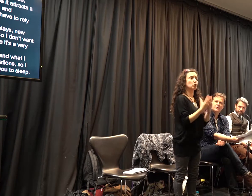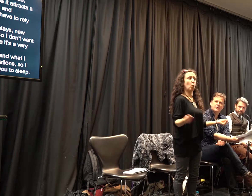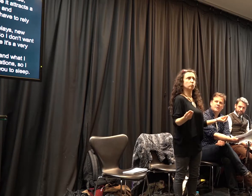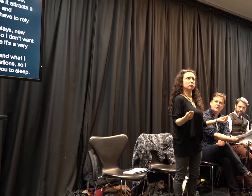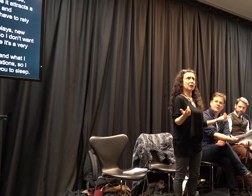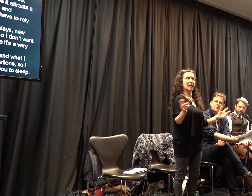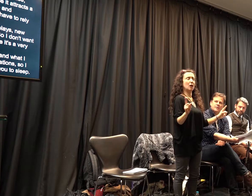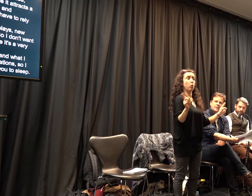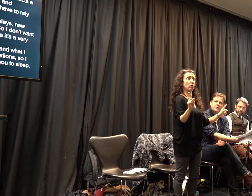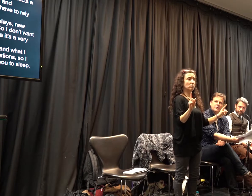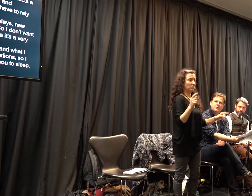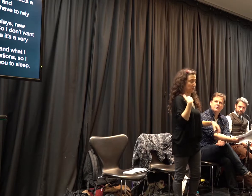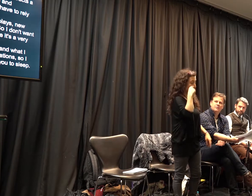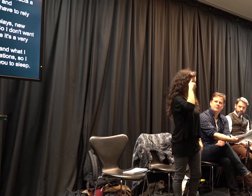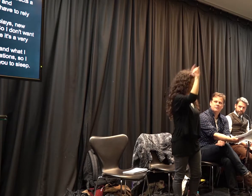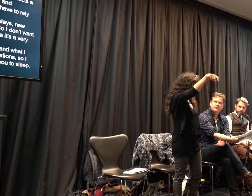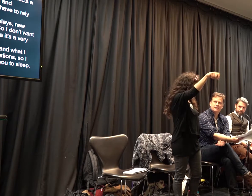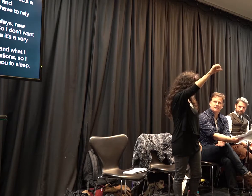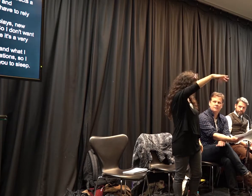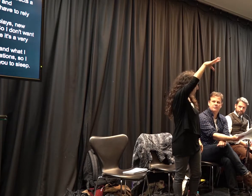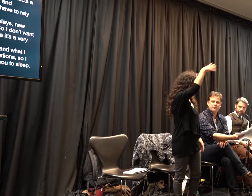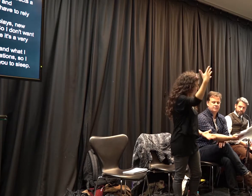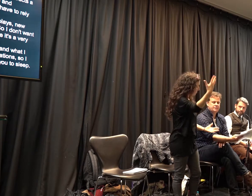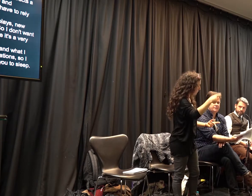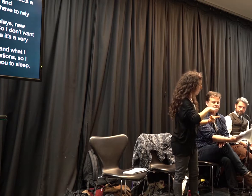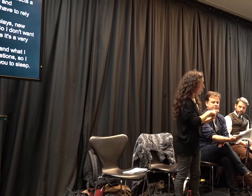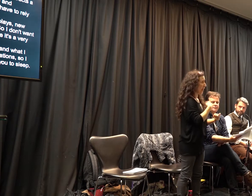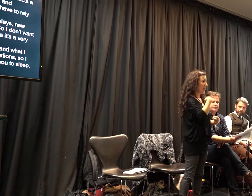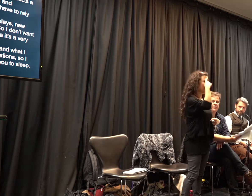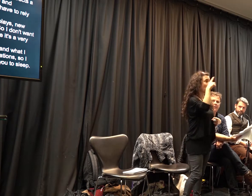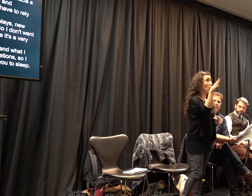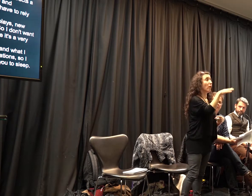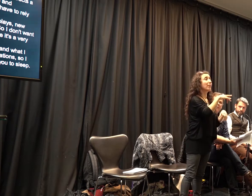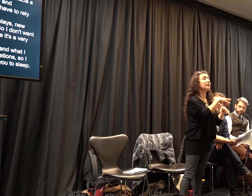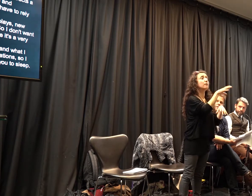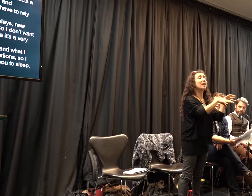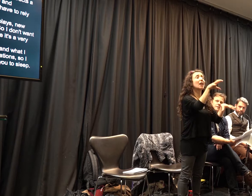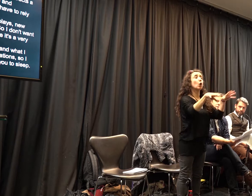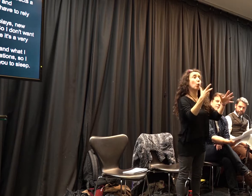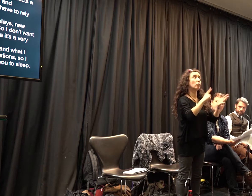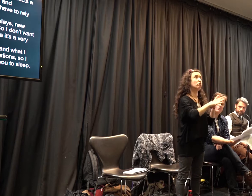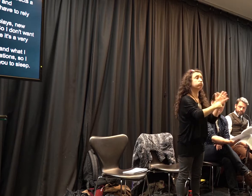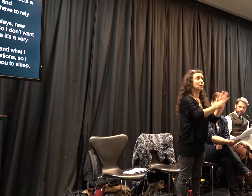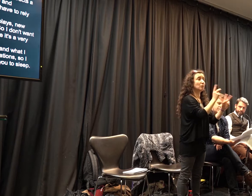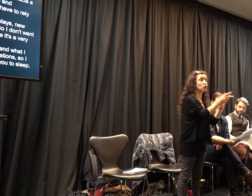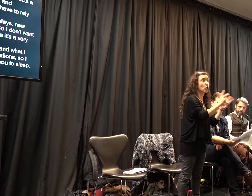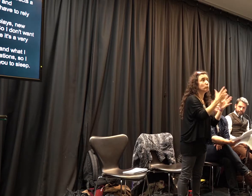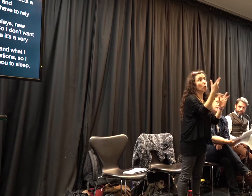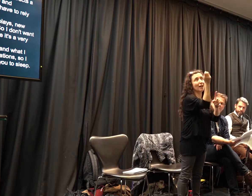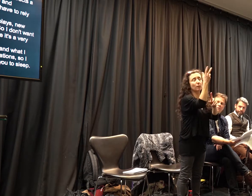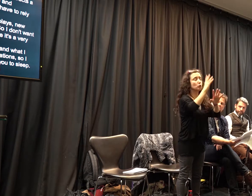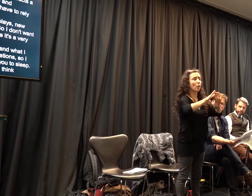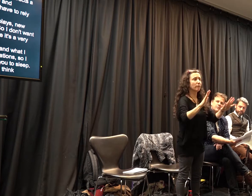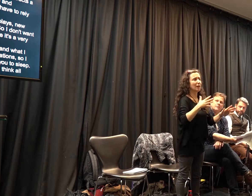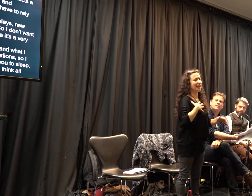Do I have a solution? Well, I have an idea. I think all theatre